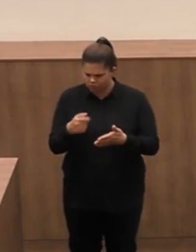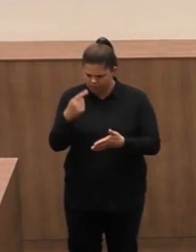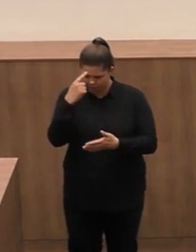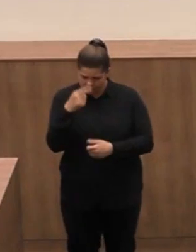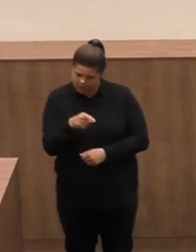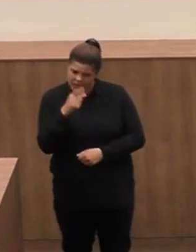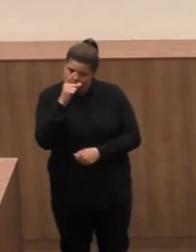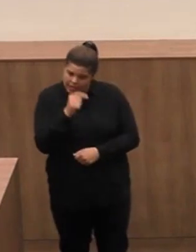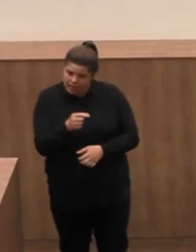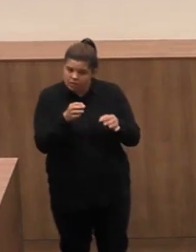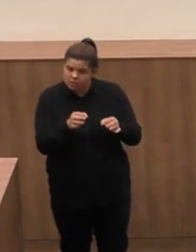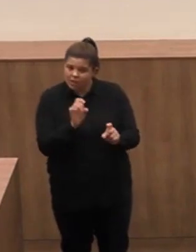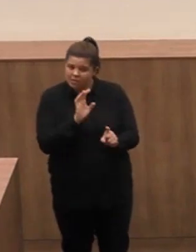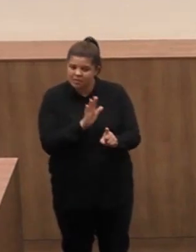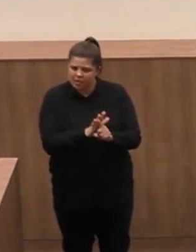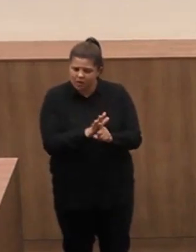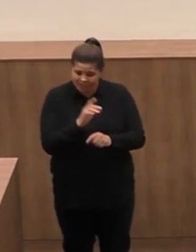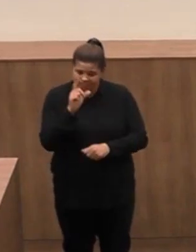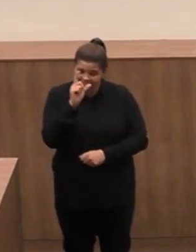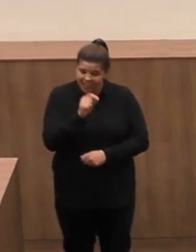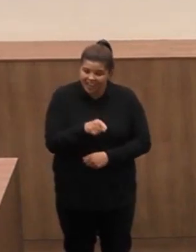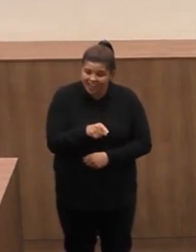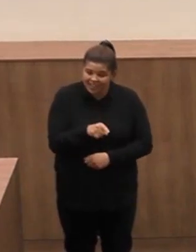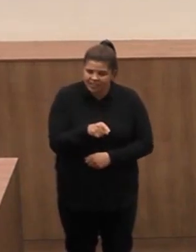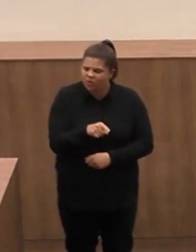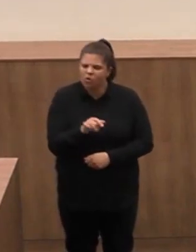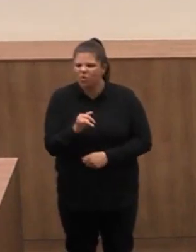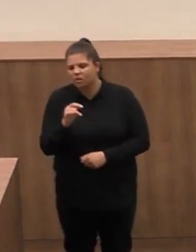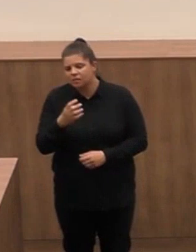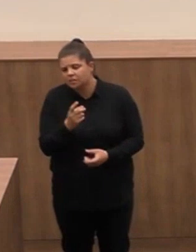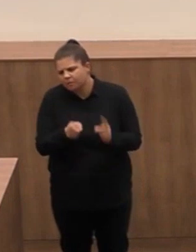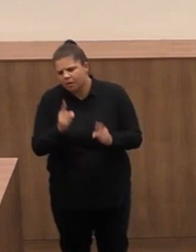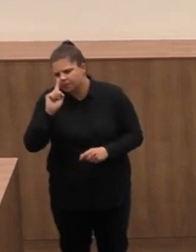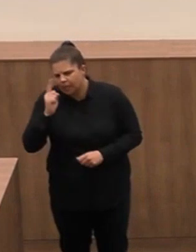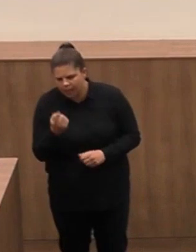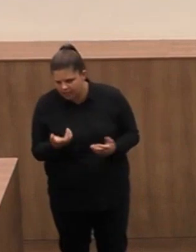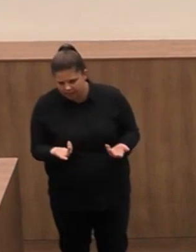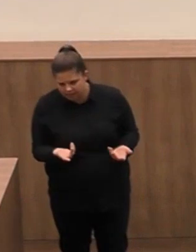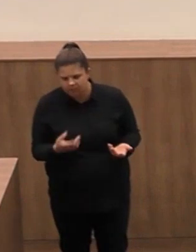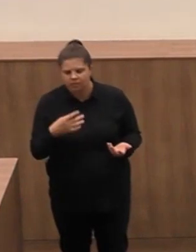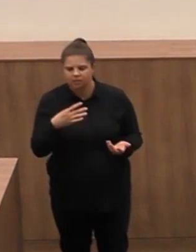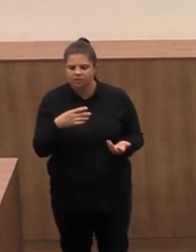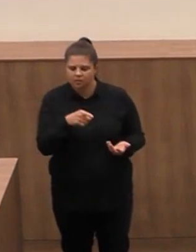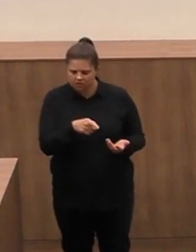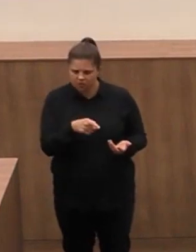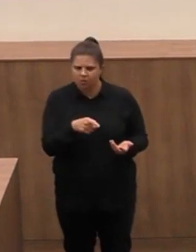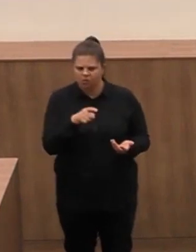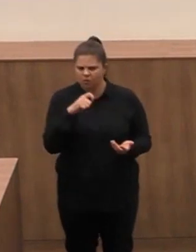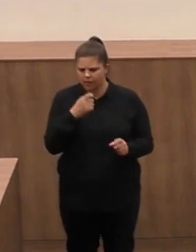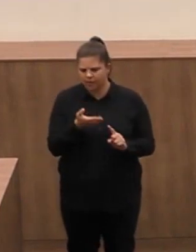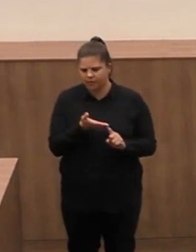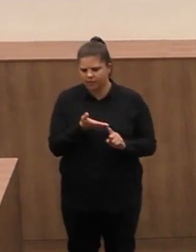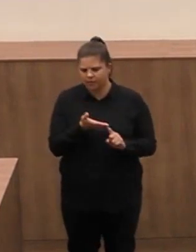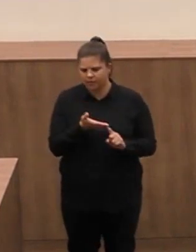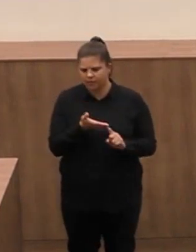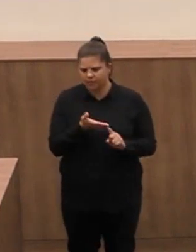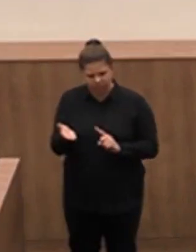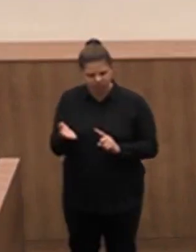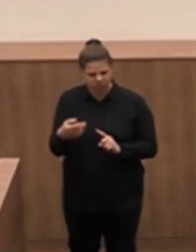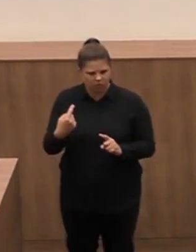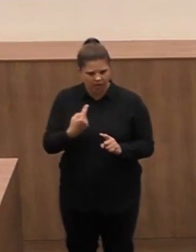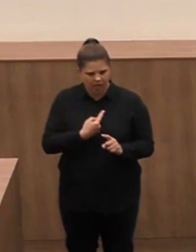decision, whether they have the capacity to do that. So they're the kinds of people that get referred to a neuropsychologist. Usually we see